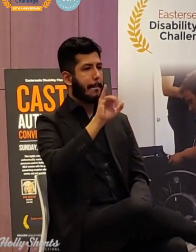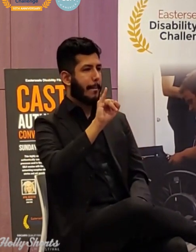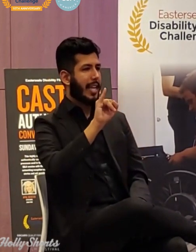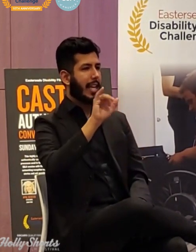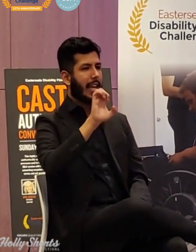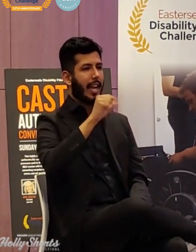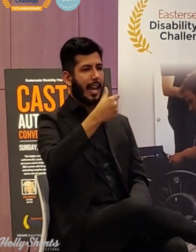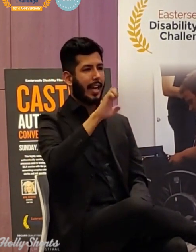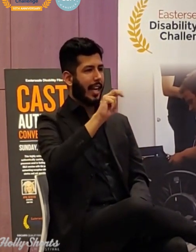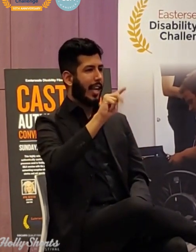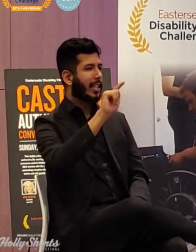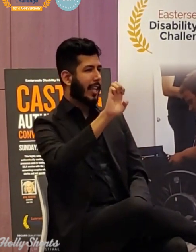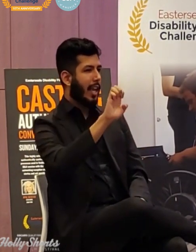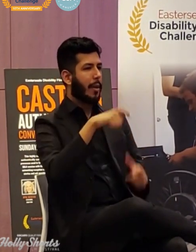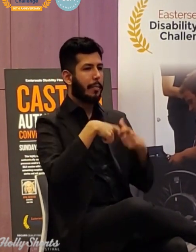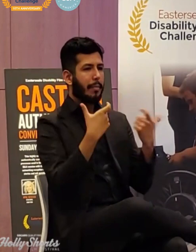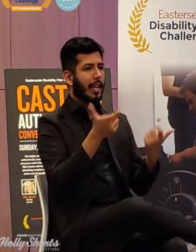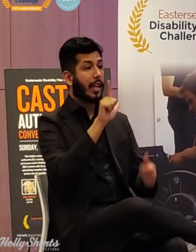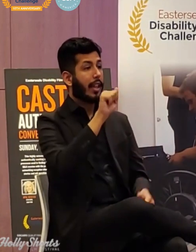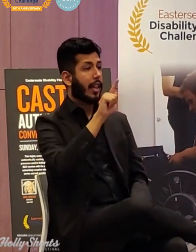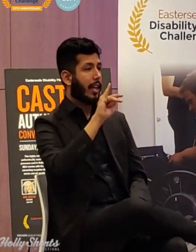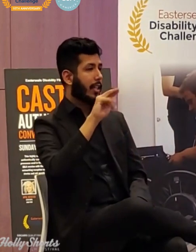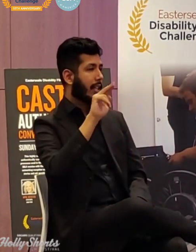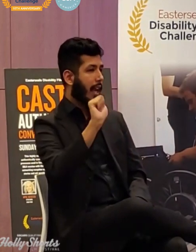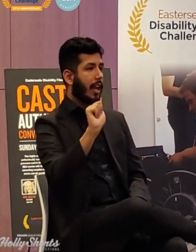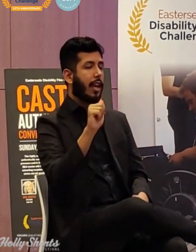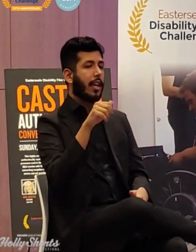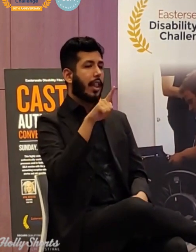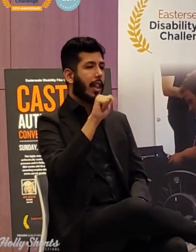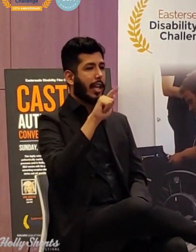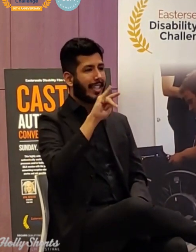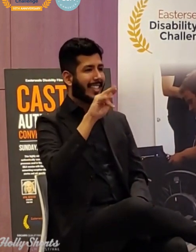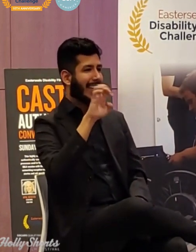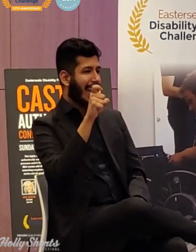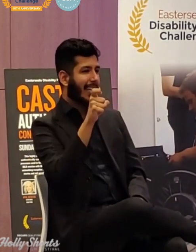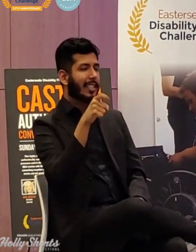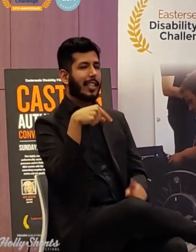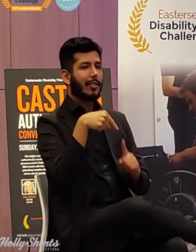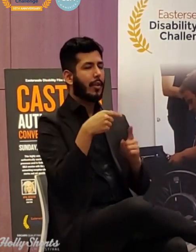Latine search around the world. And April very generously helped us, where we saw like